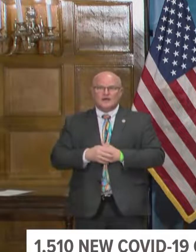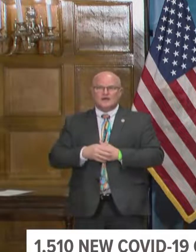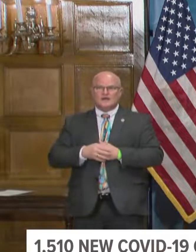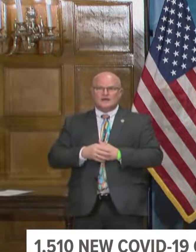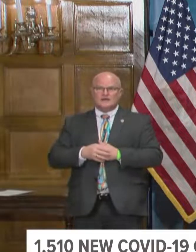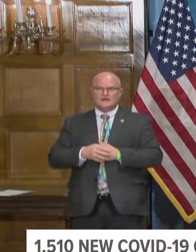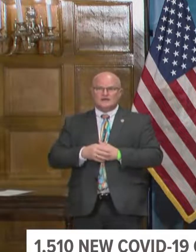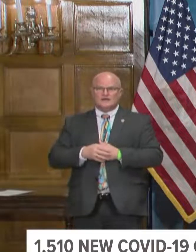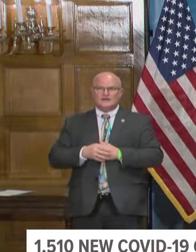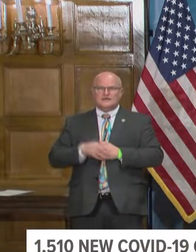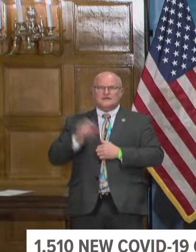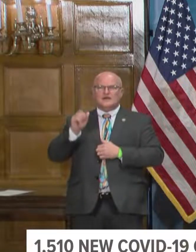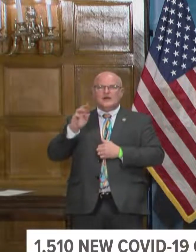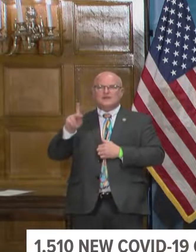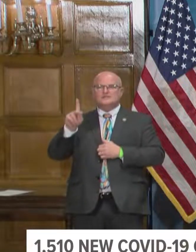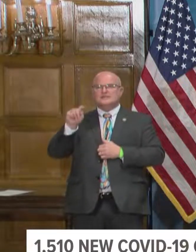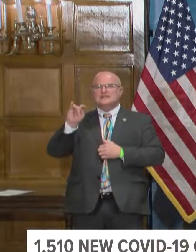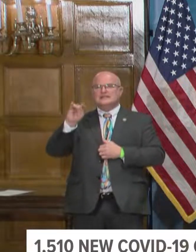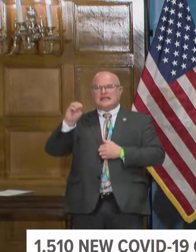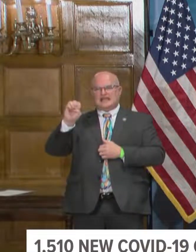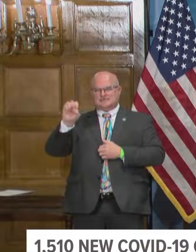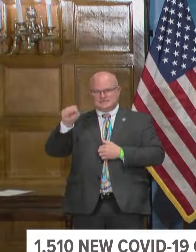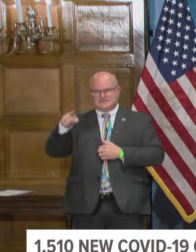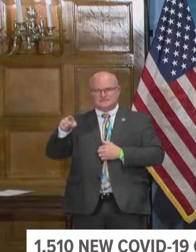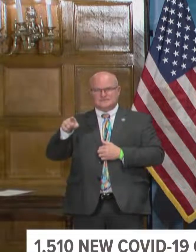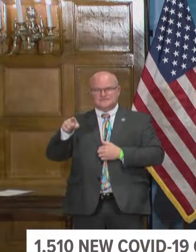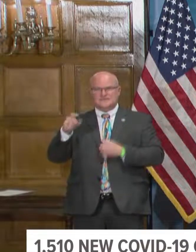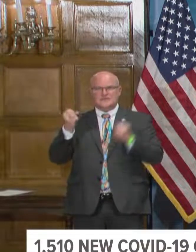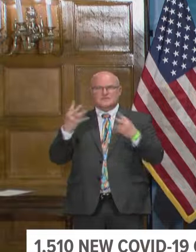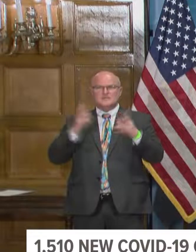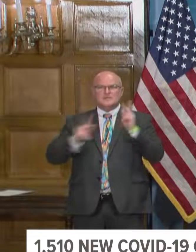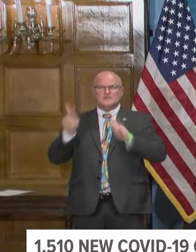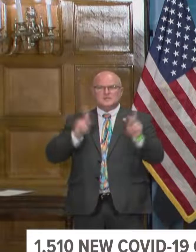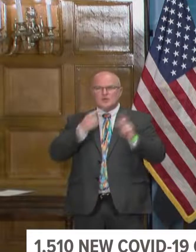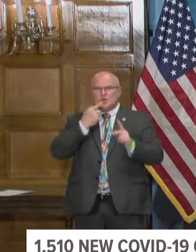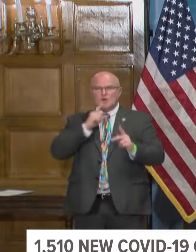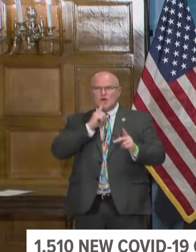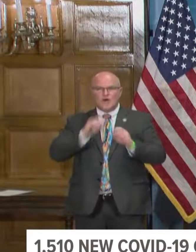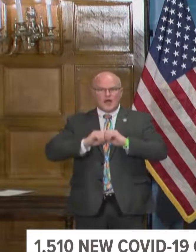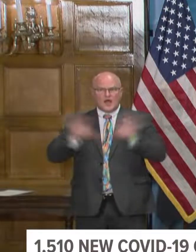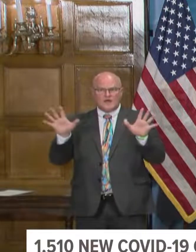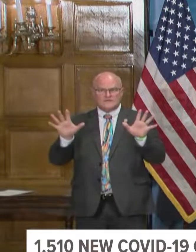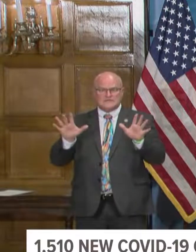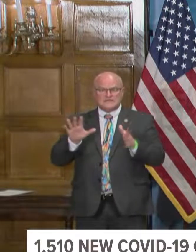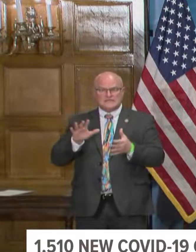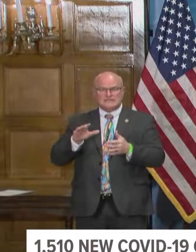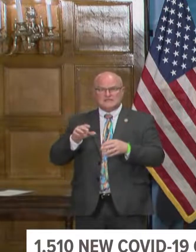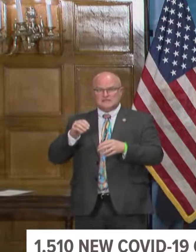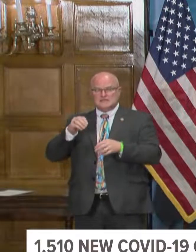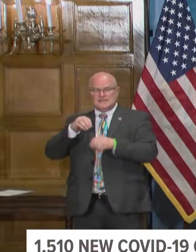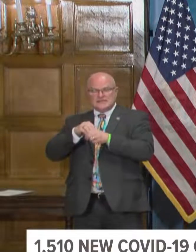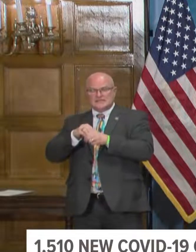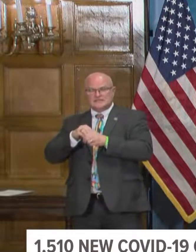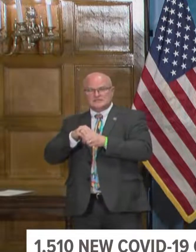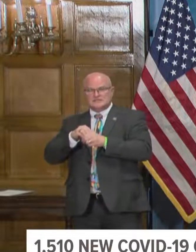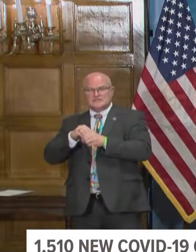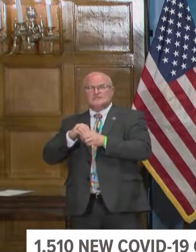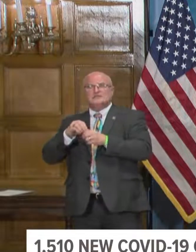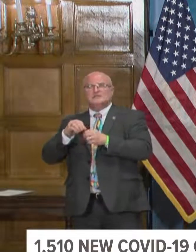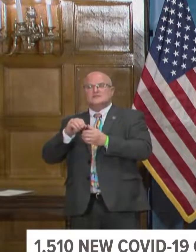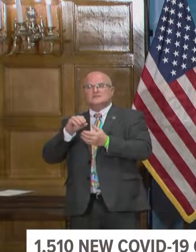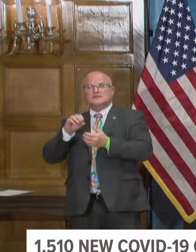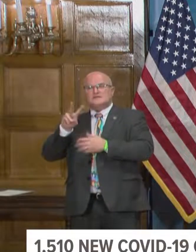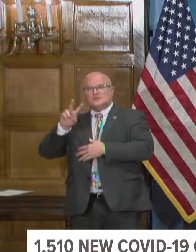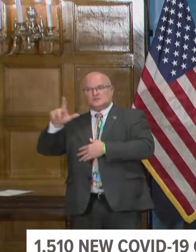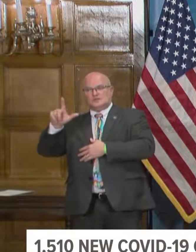Dr. Bailey with the Arkansas Times. There are a lot of folks who are obviously schooling at home. Will there be accommodations for them to take their tests